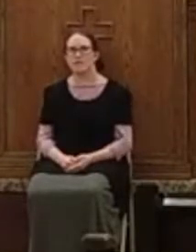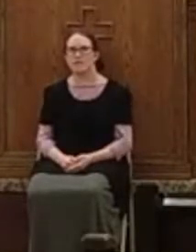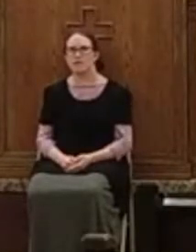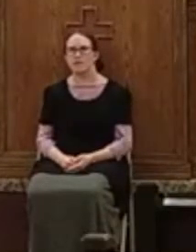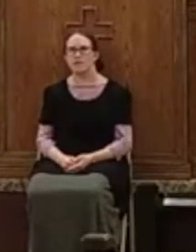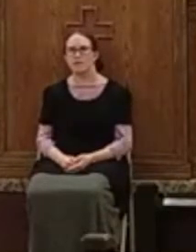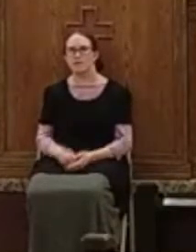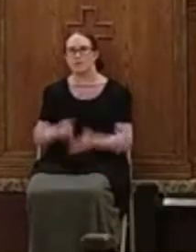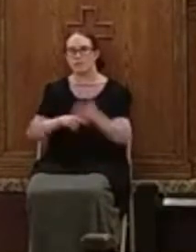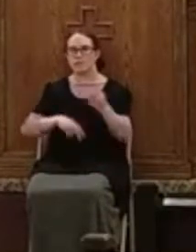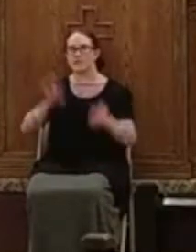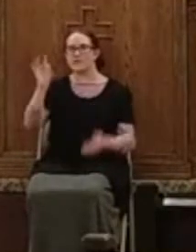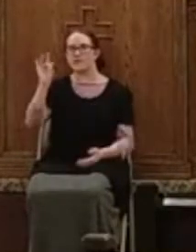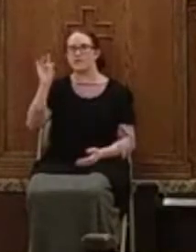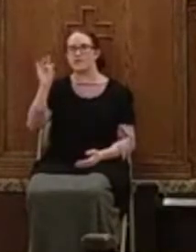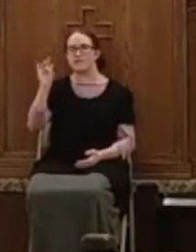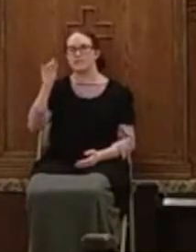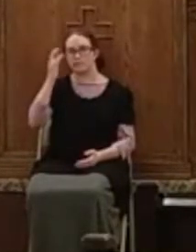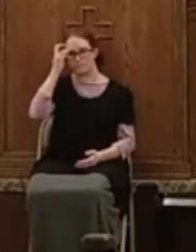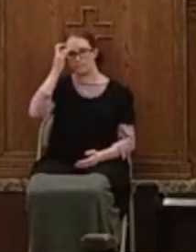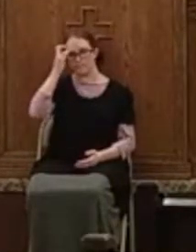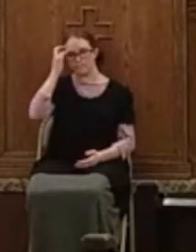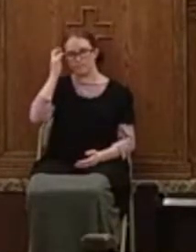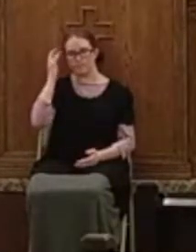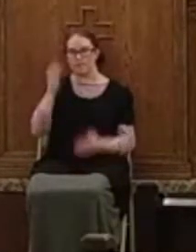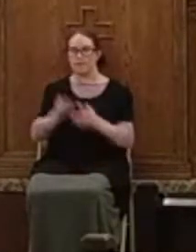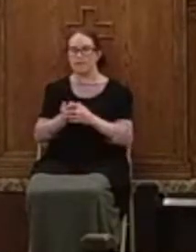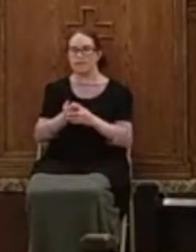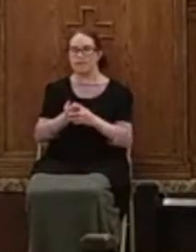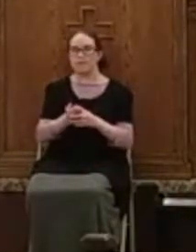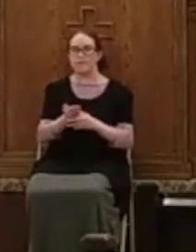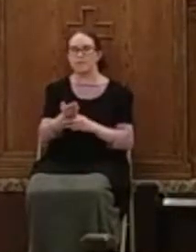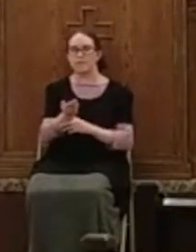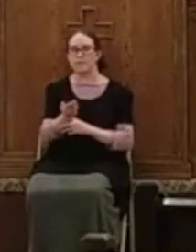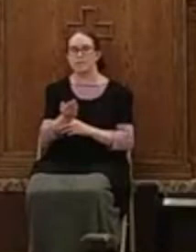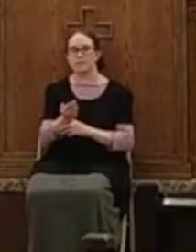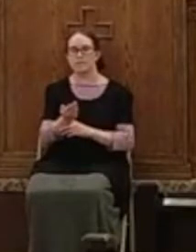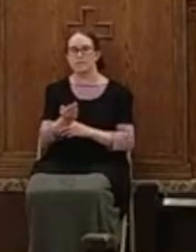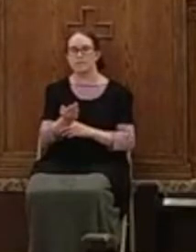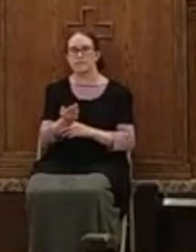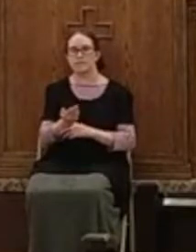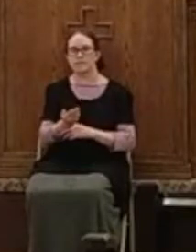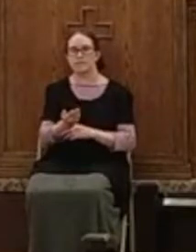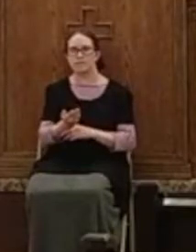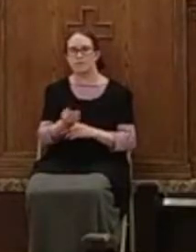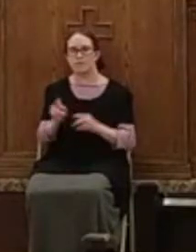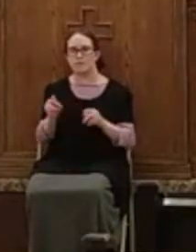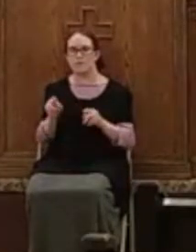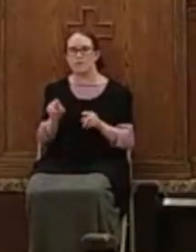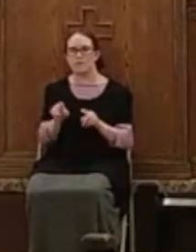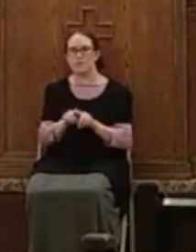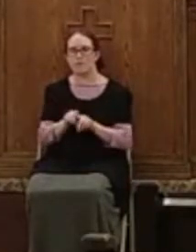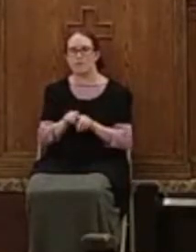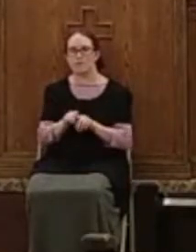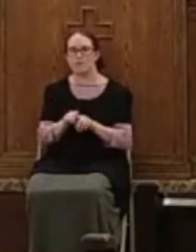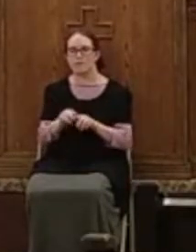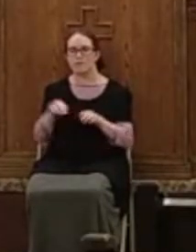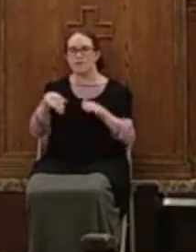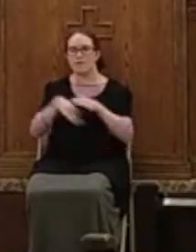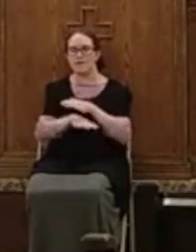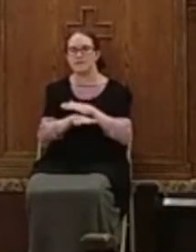Verse 18. For through him We both have